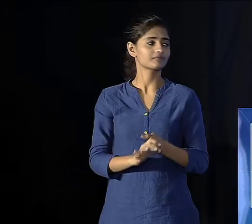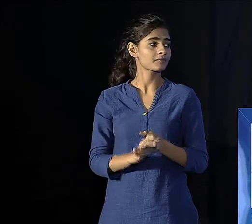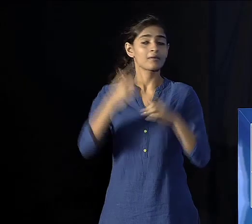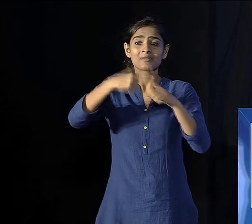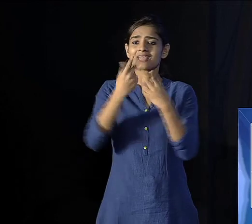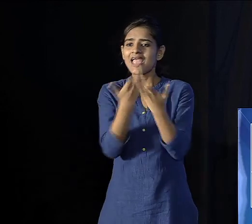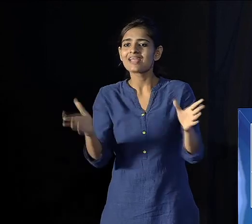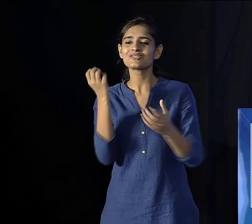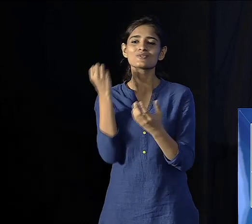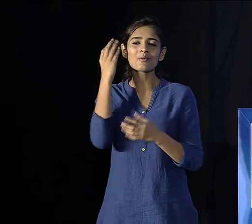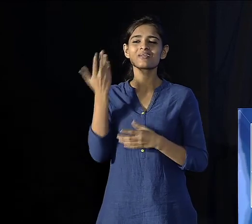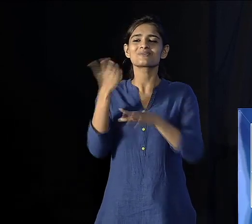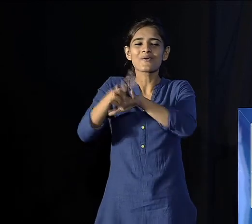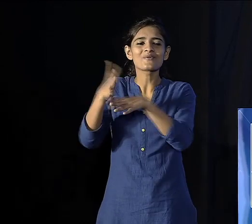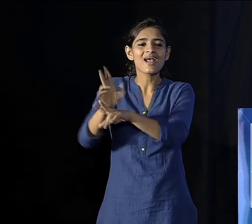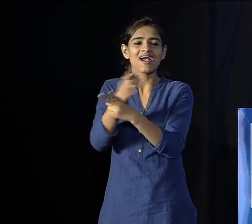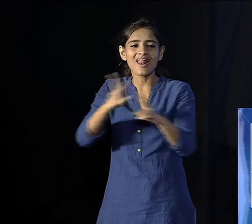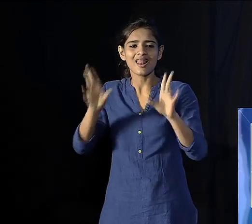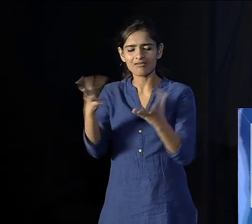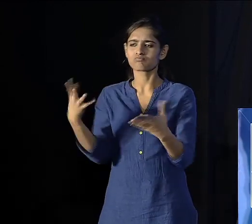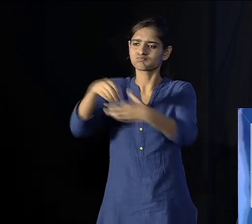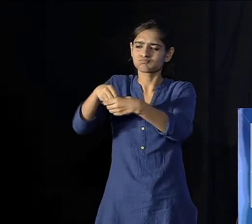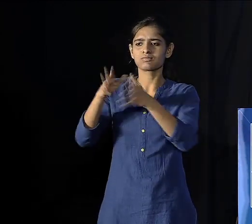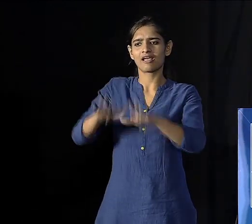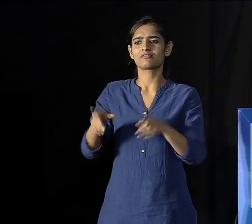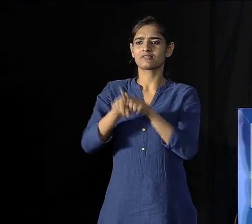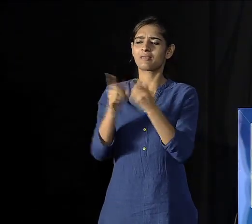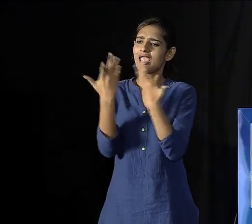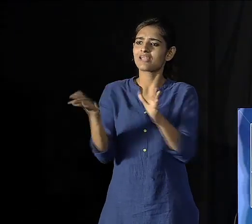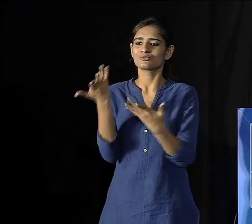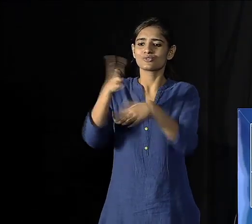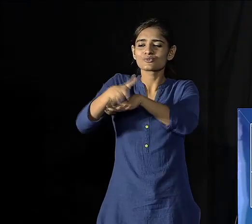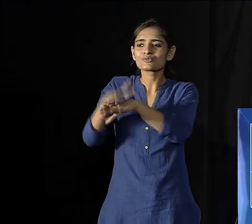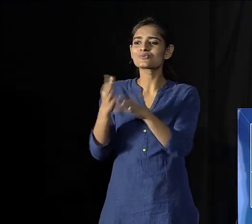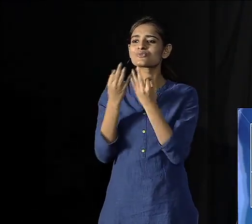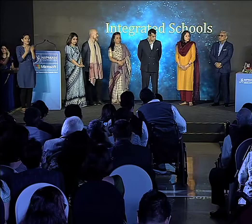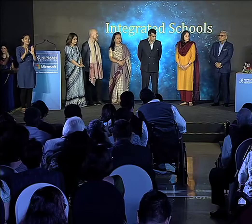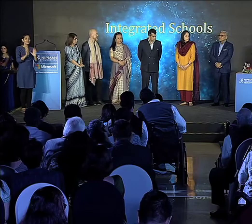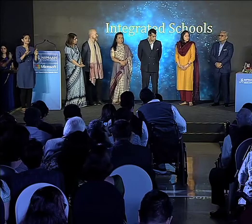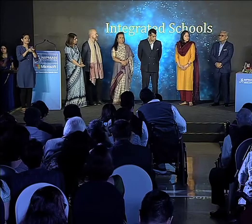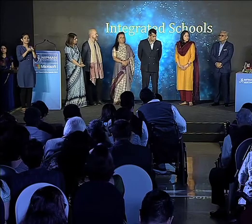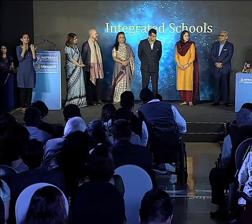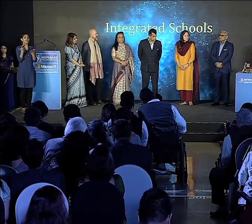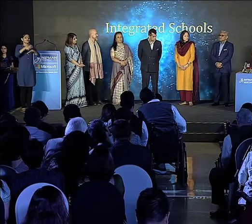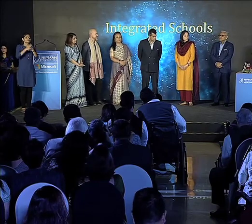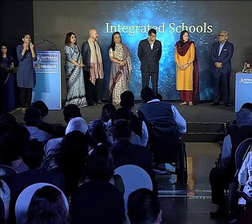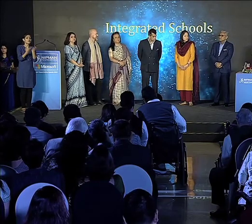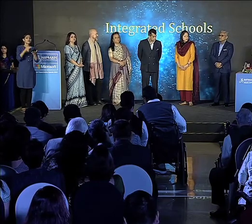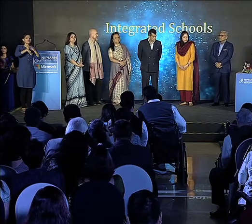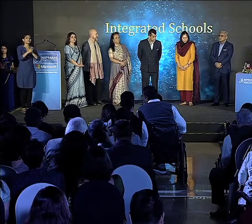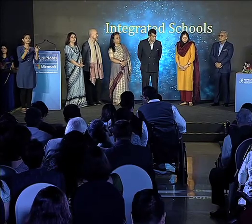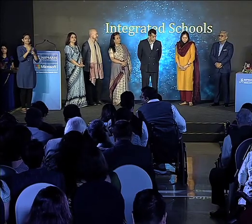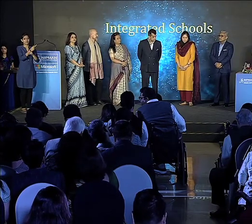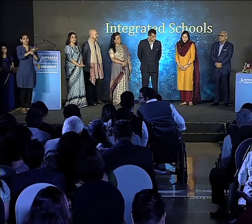Our second winner is Mobility India, based in Bangalore. Ms. Albina Shankar, Executive Director, and Ms. V. J. Kodi.